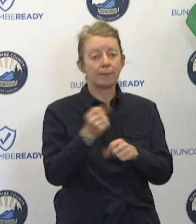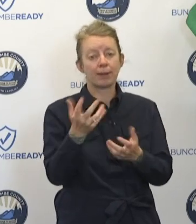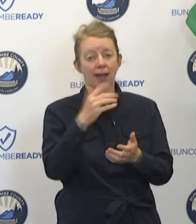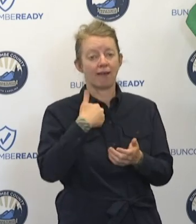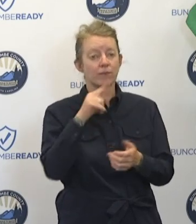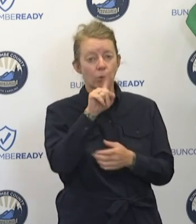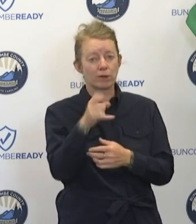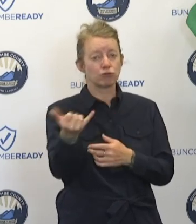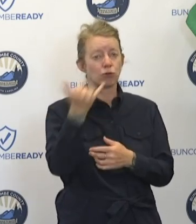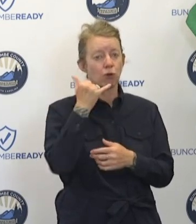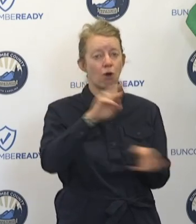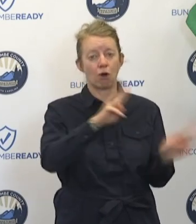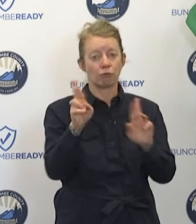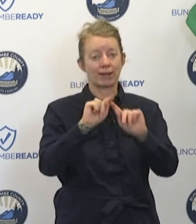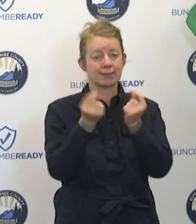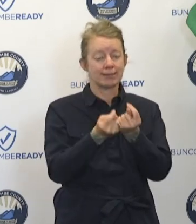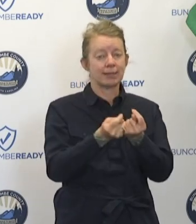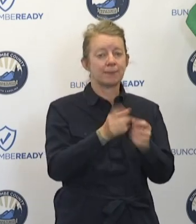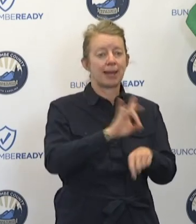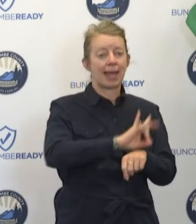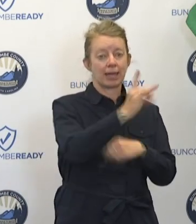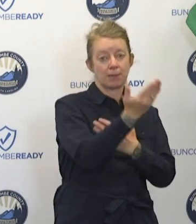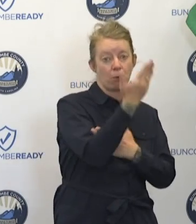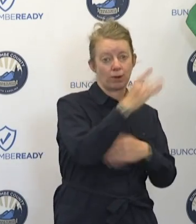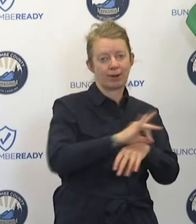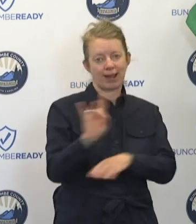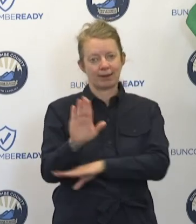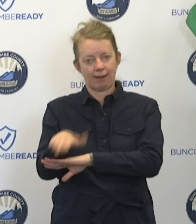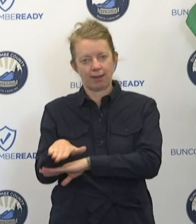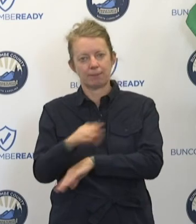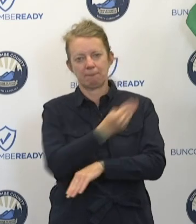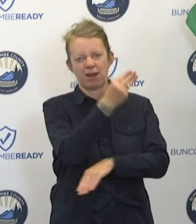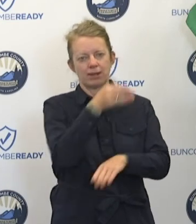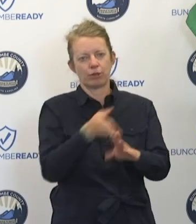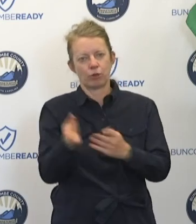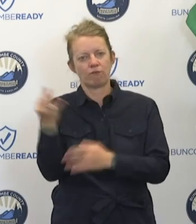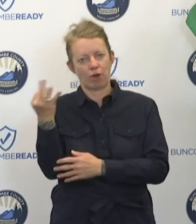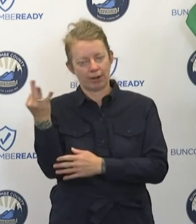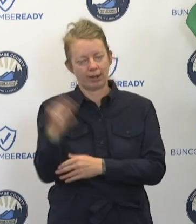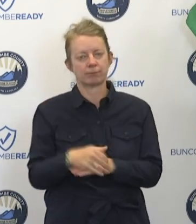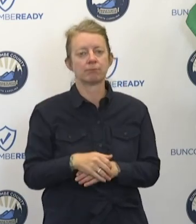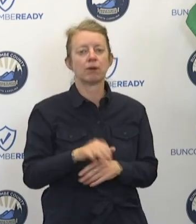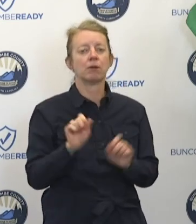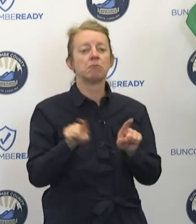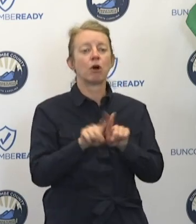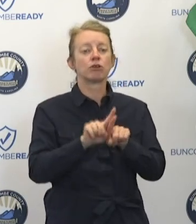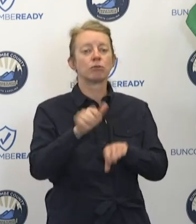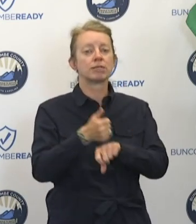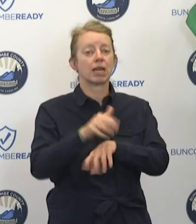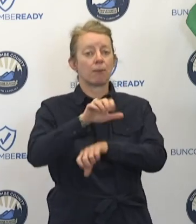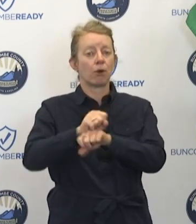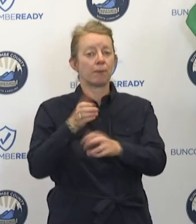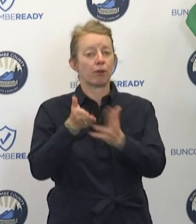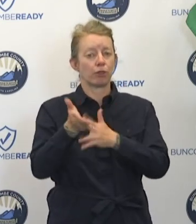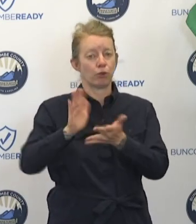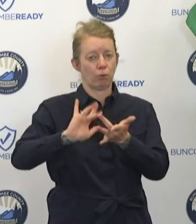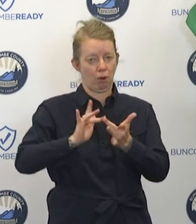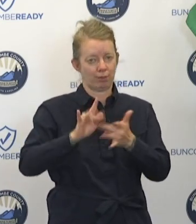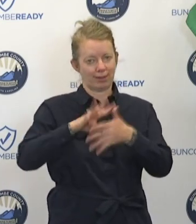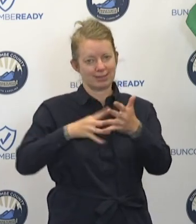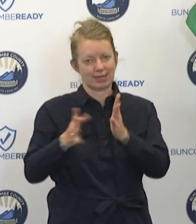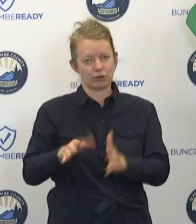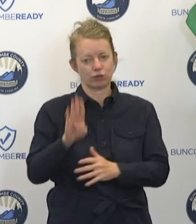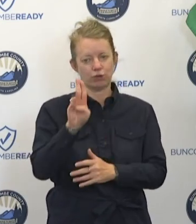8 a.m. and 8 p.m., Monday through Friday. You can also make an appointment through the online scheduler